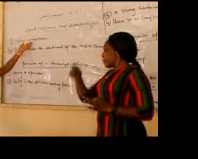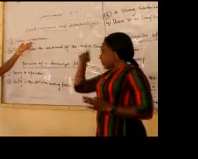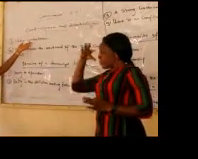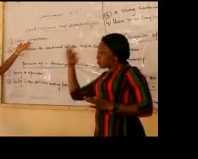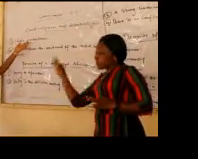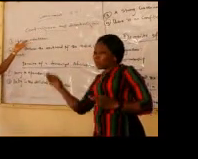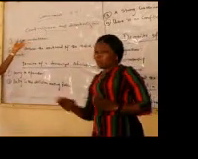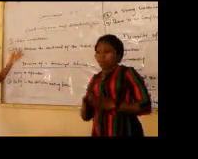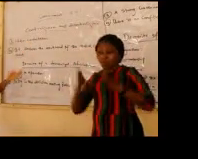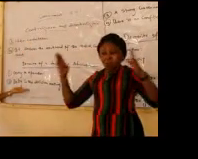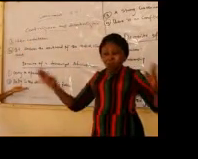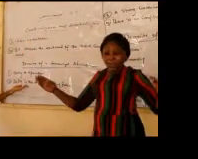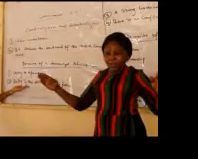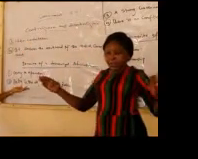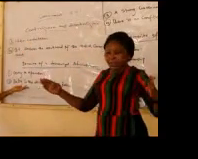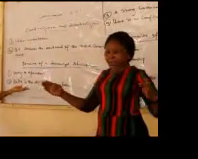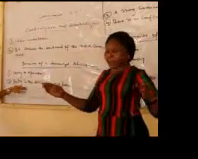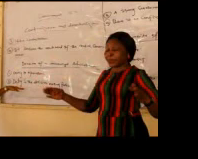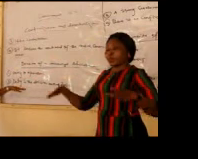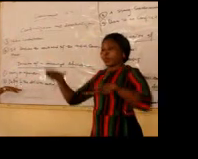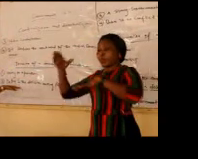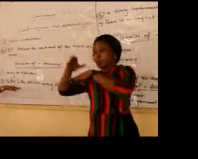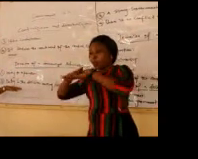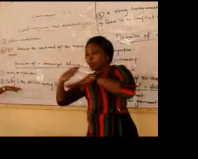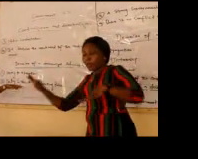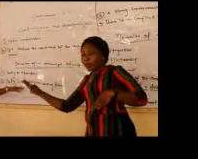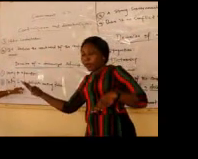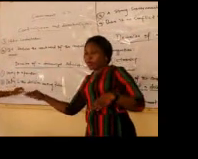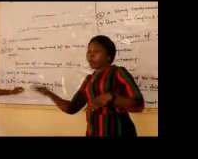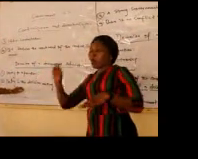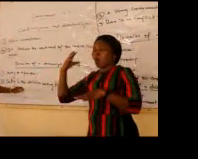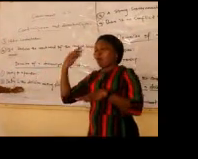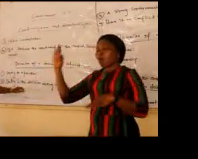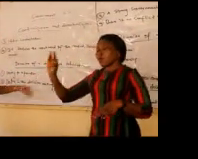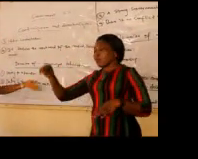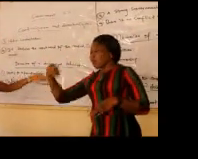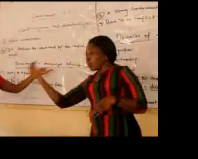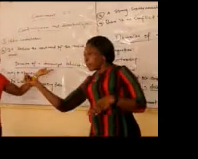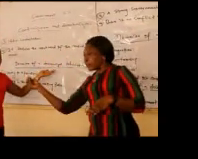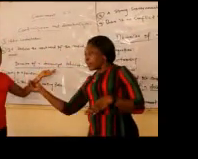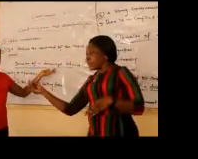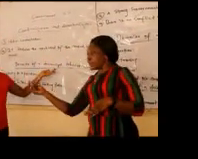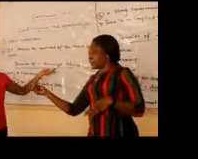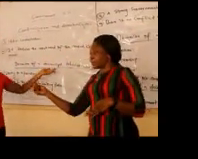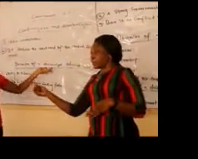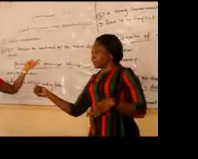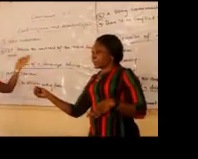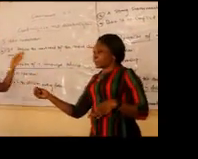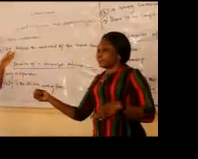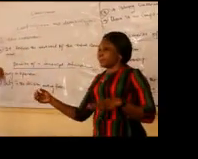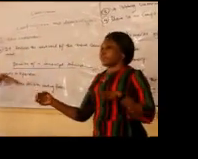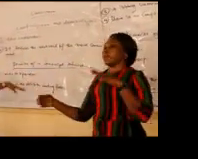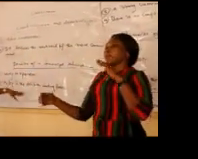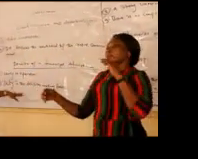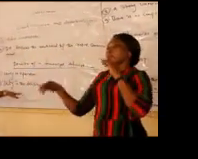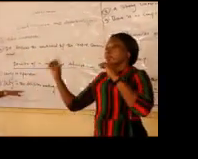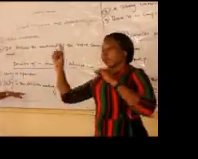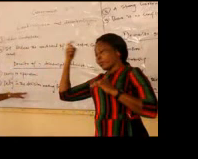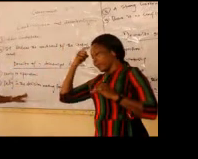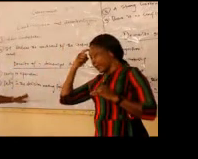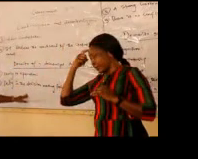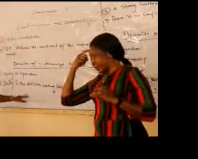this wider consultation, there is often what? Delay in the decision-making process under the